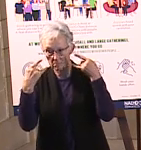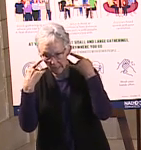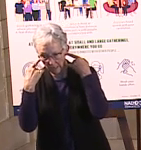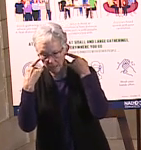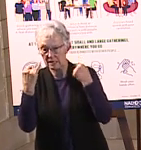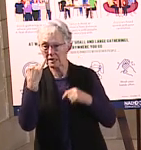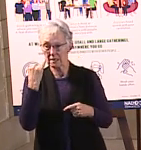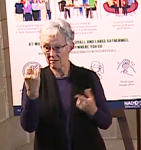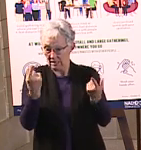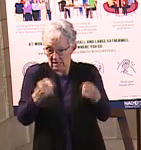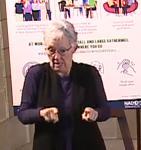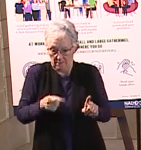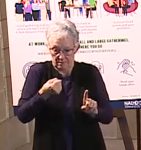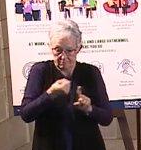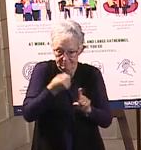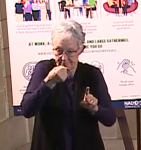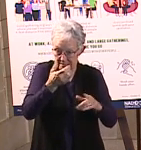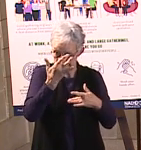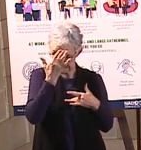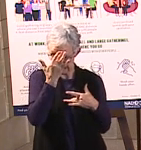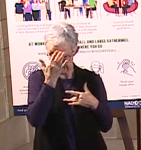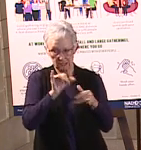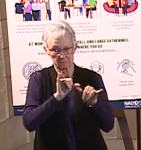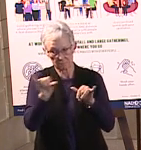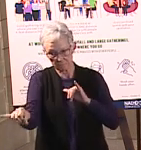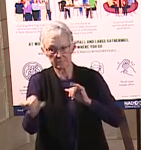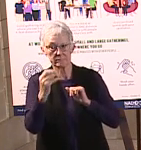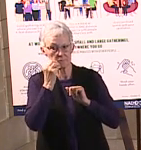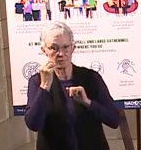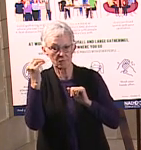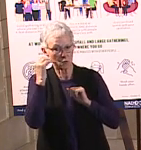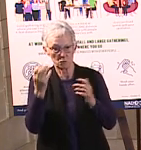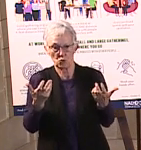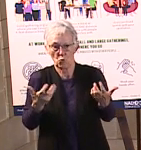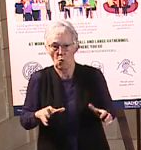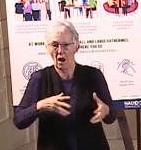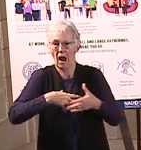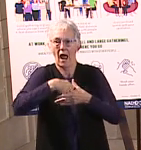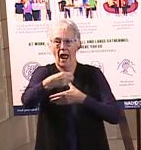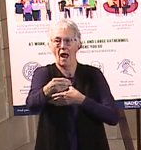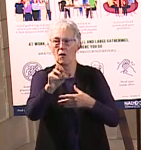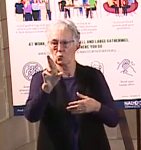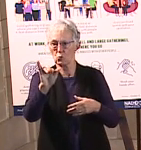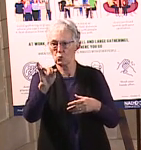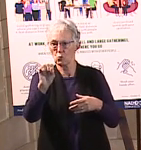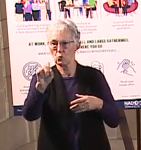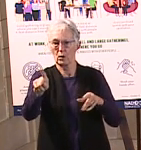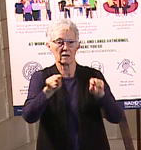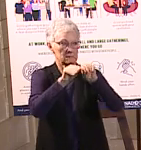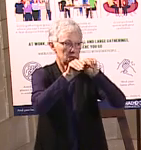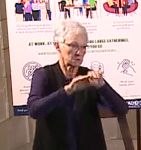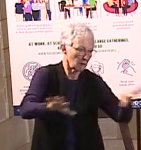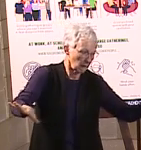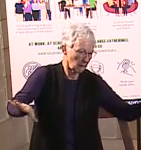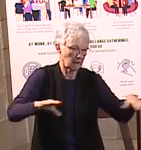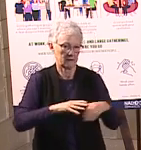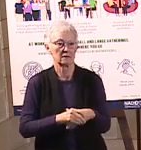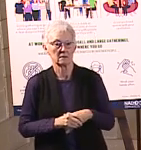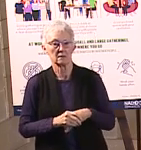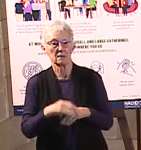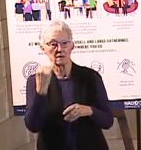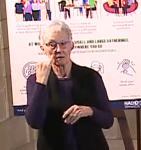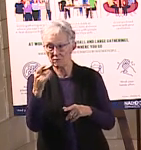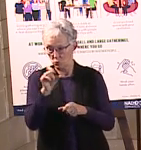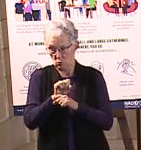don't want to risk that you've got coronavirus and are giving it to somebody else. Try to work from home if you can. When you go to the store, shop once a